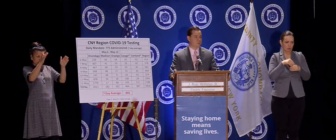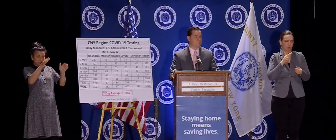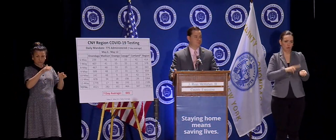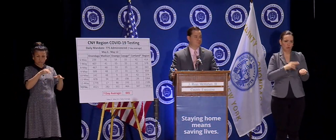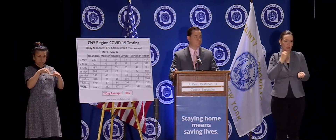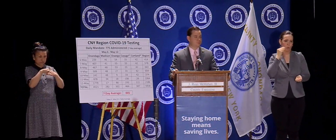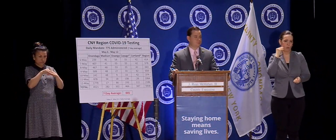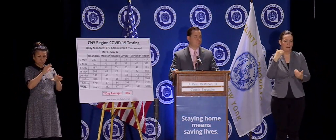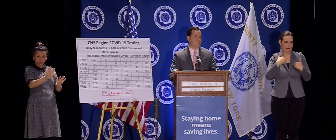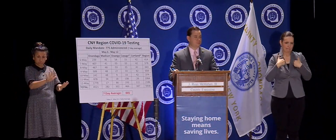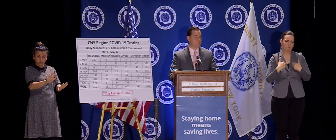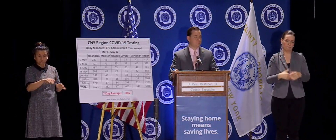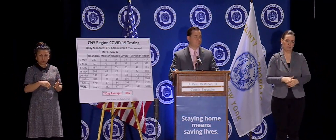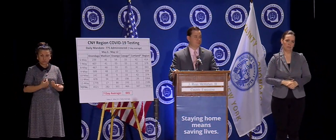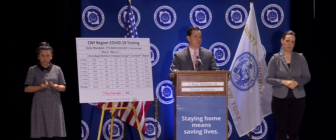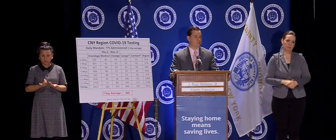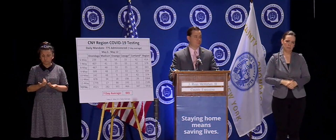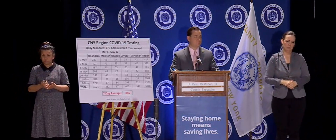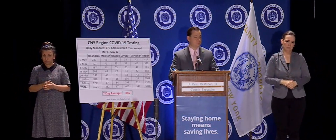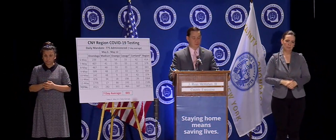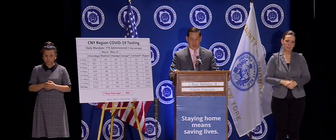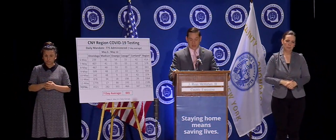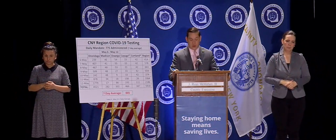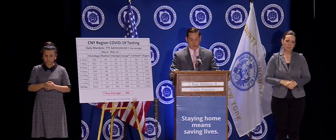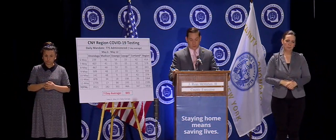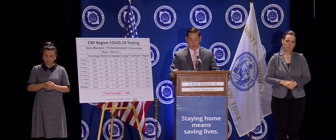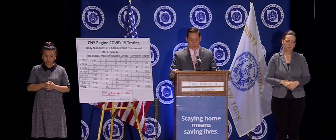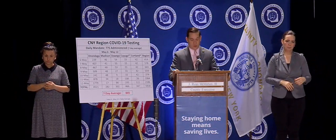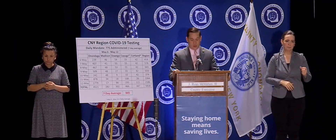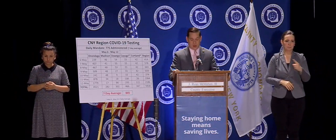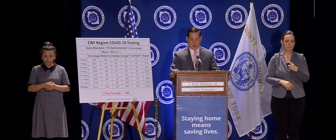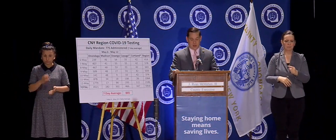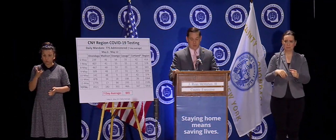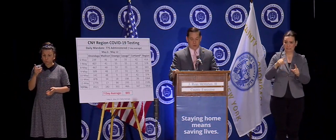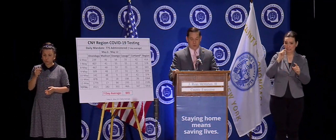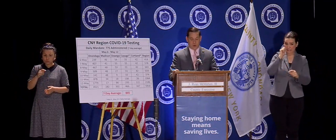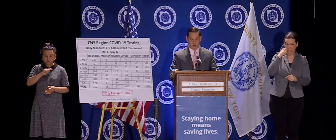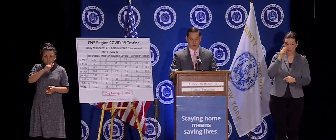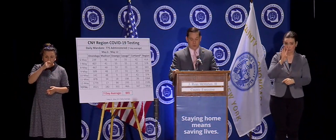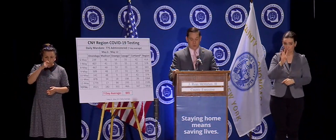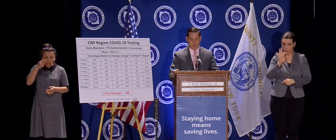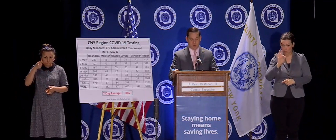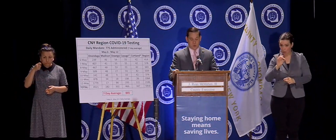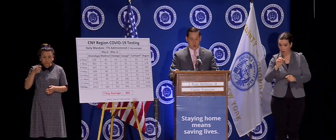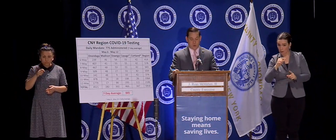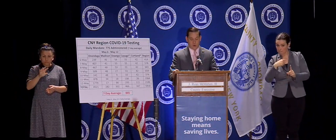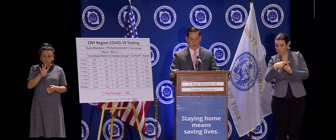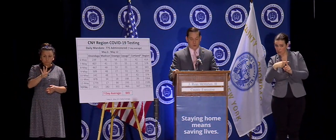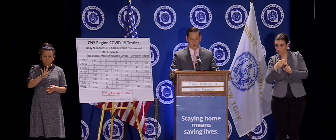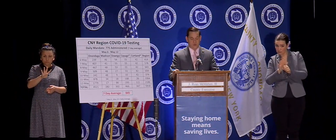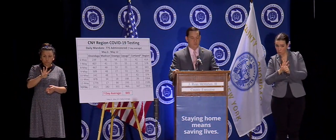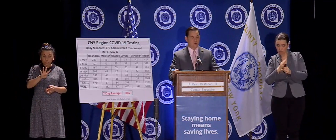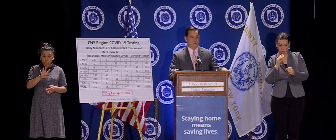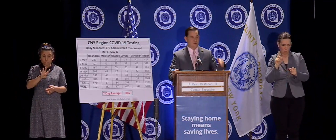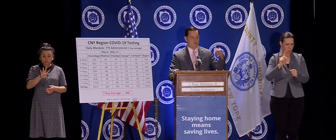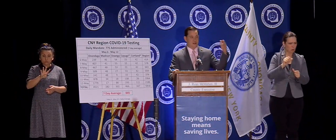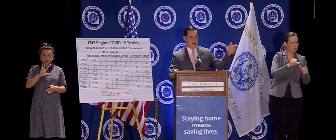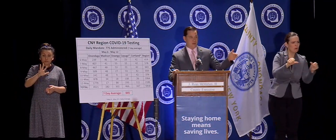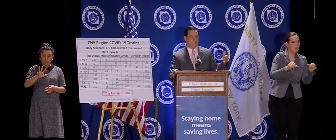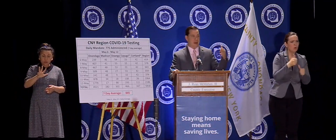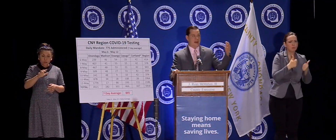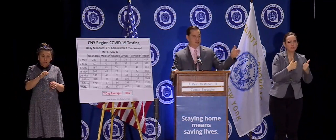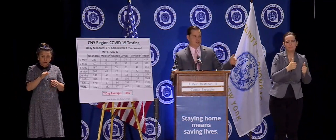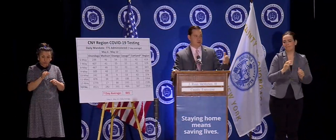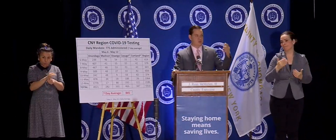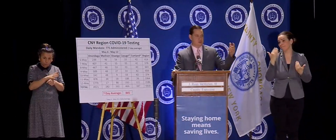tests the 49 positives were out of? I don't. And we won't know those. We've finally